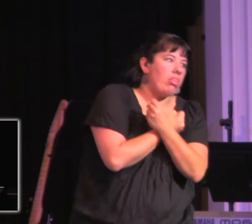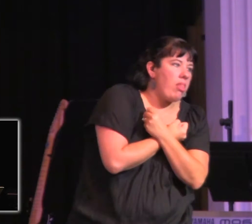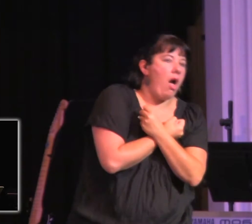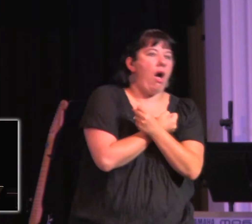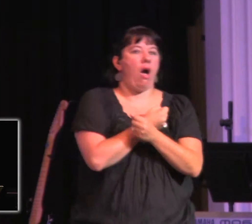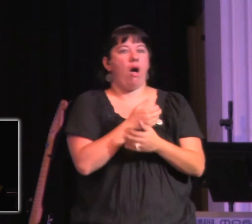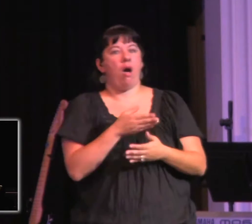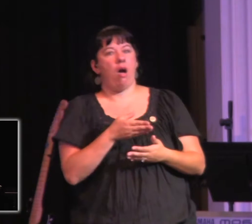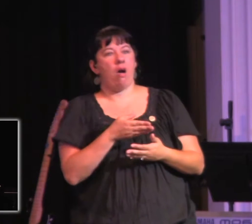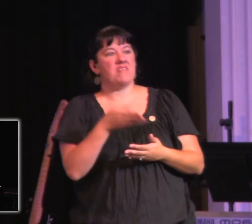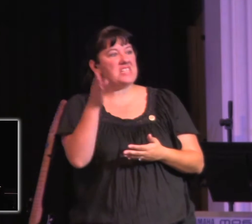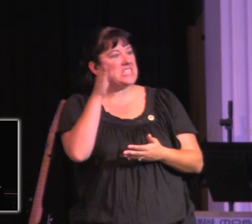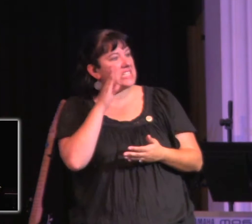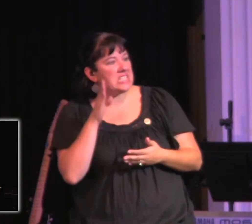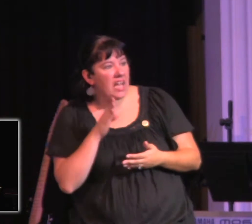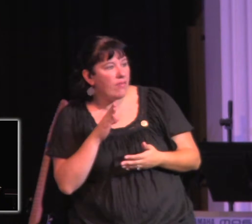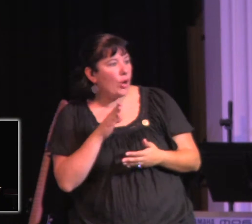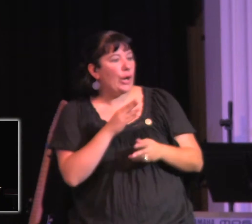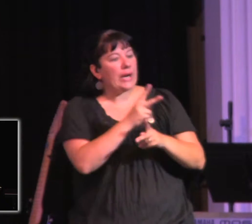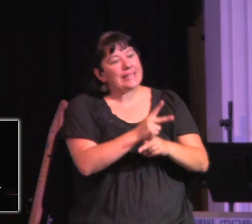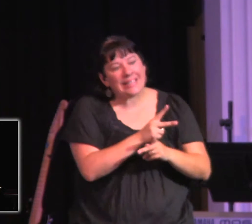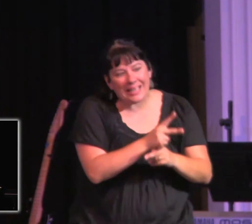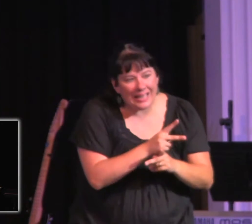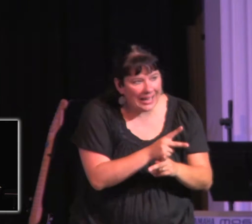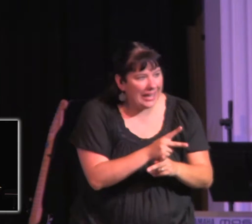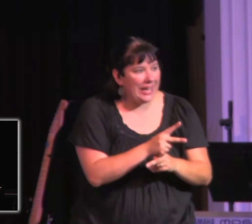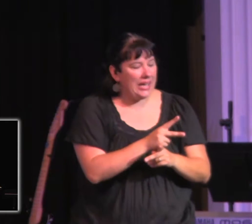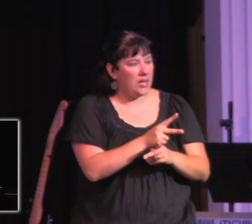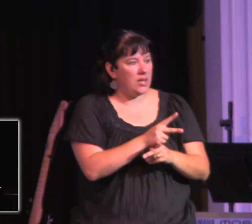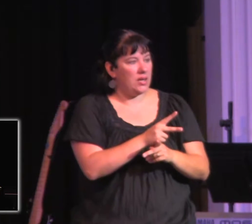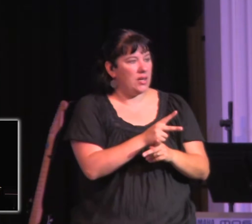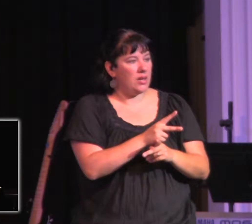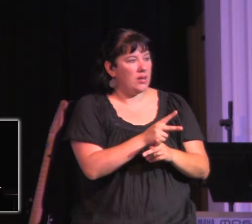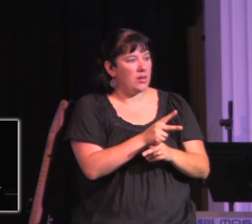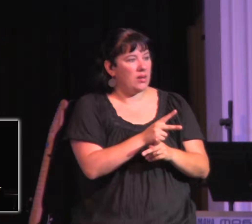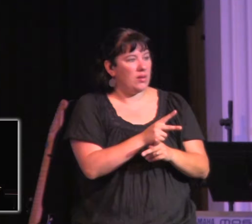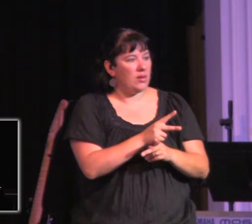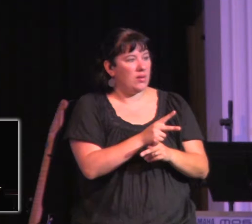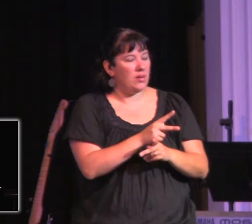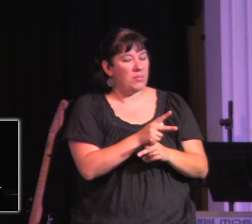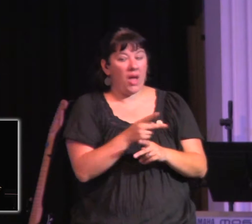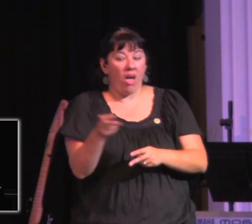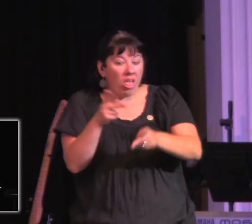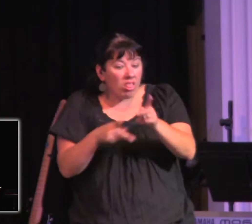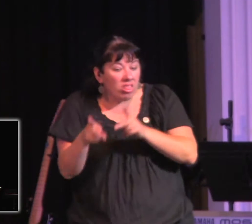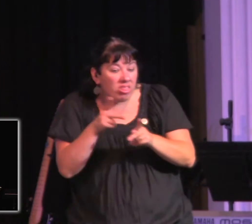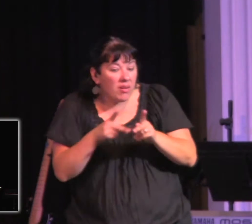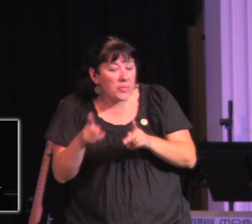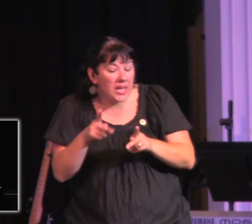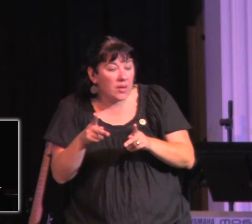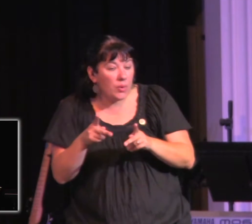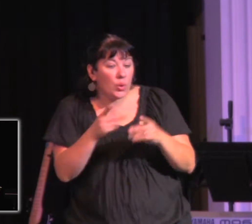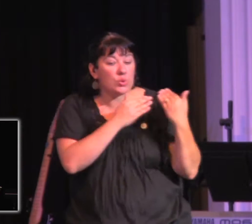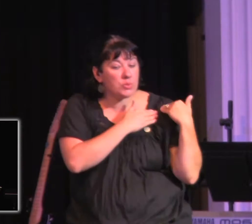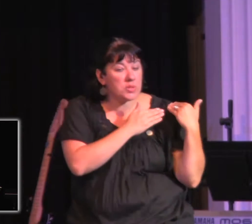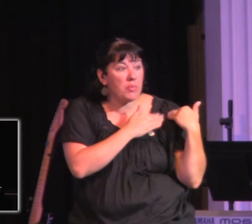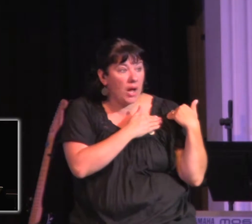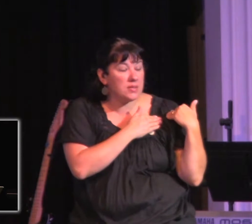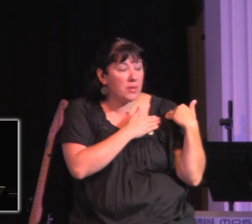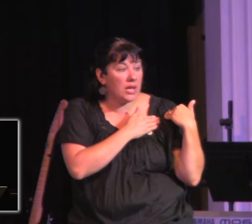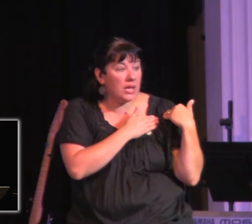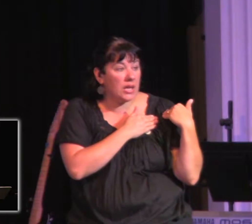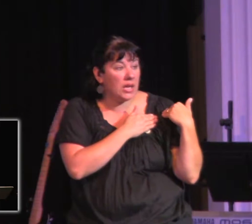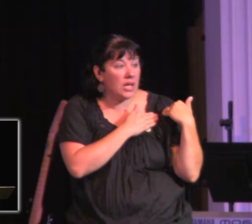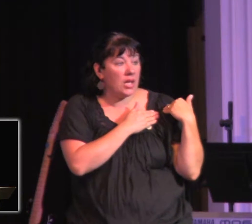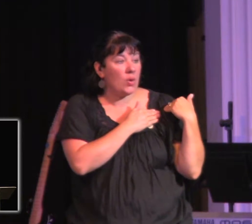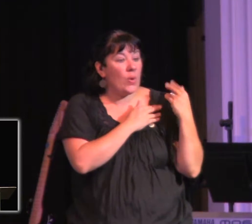They've been cast aside by the very ones that were supposed to take care of them. So they're broken not because of what